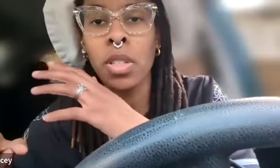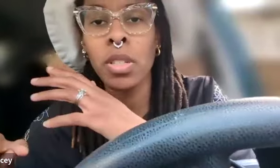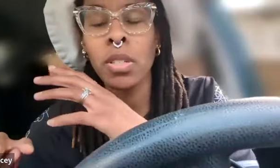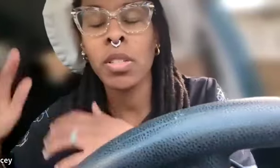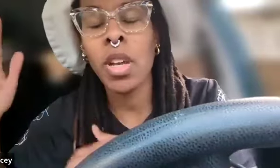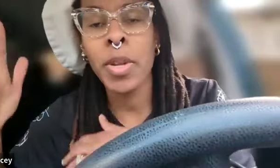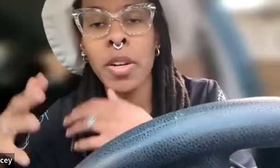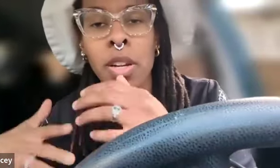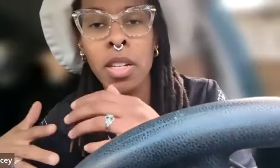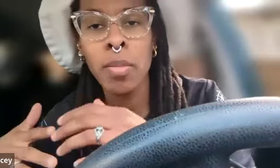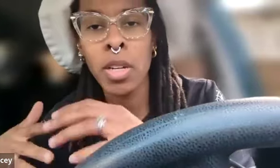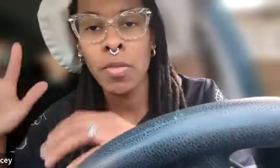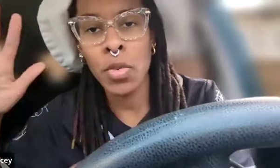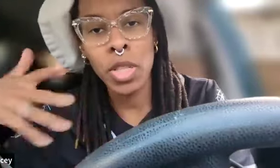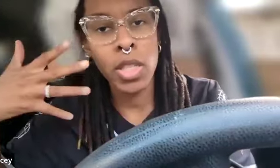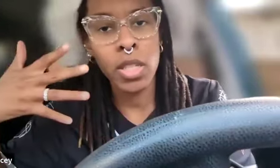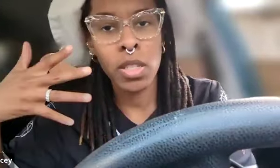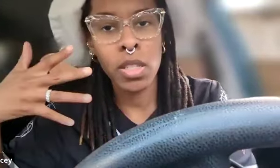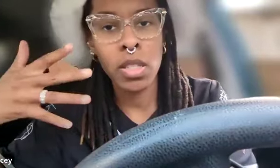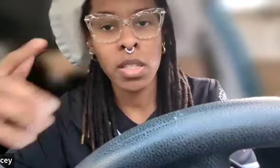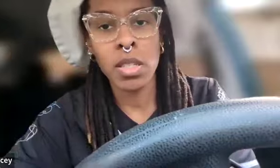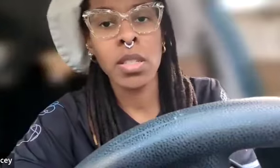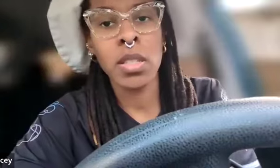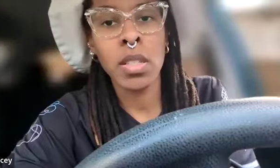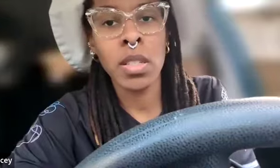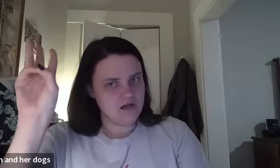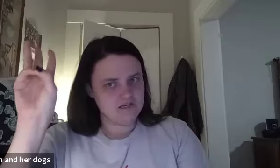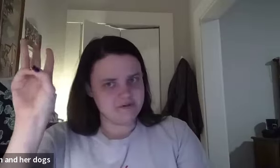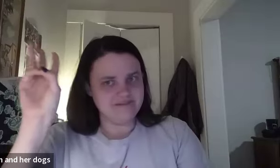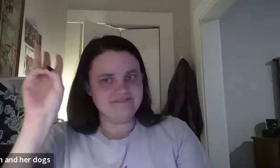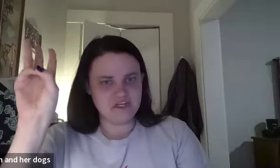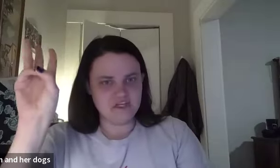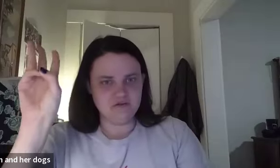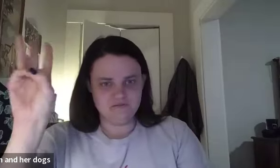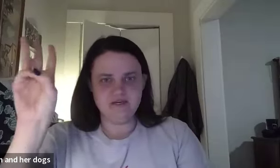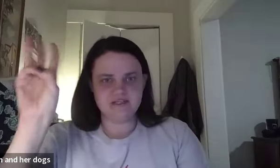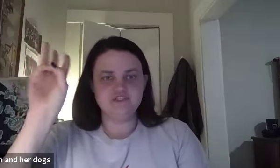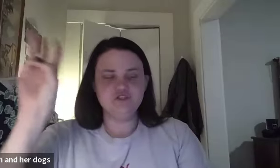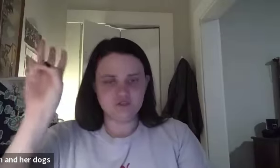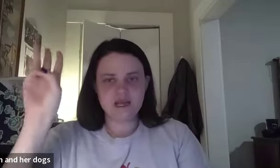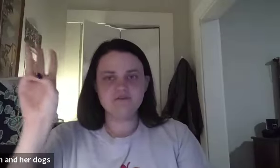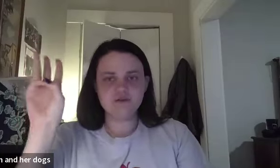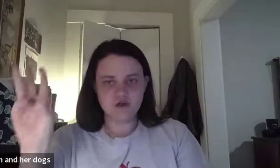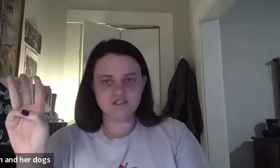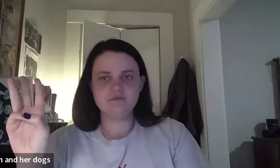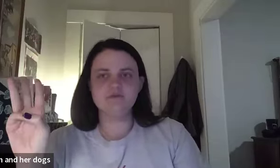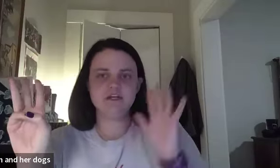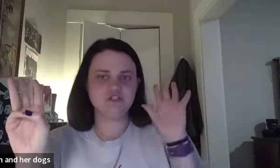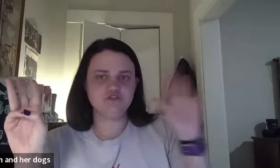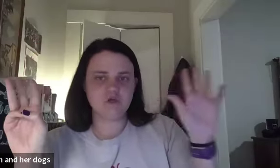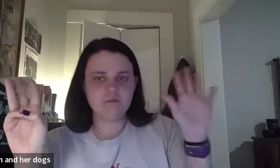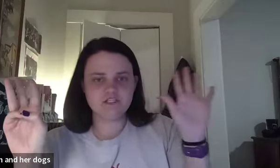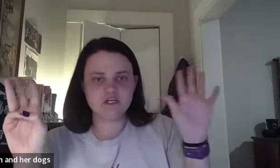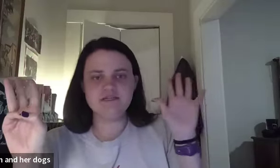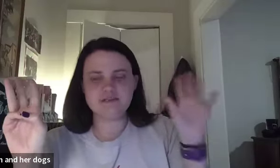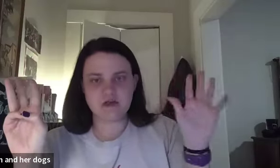the dominant or non-dominant for the list? non-dominant, thank you. Yes, you do want to have your non-dominant because your dominant is going to be